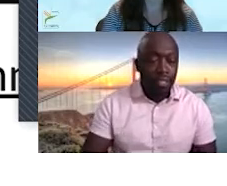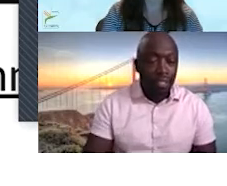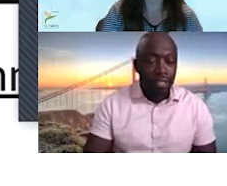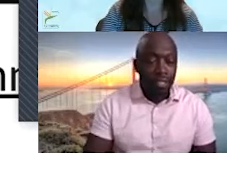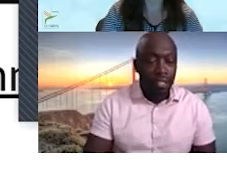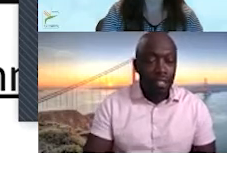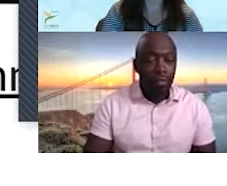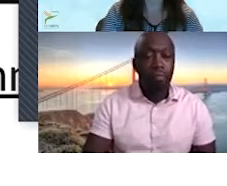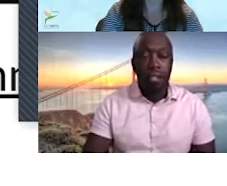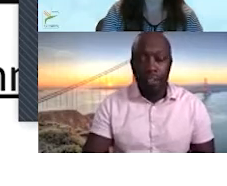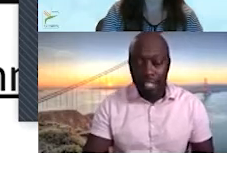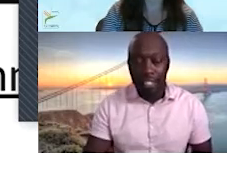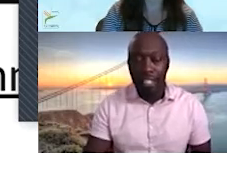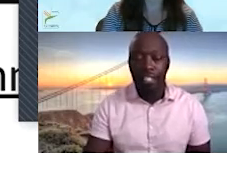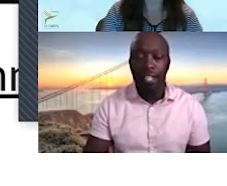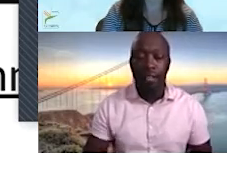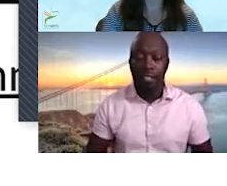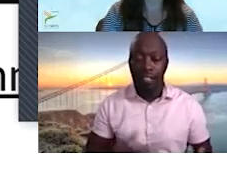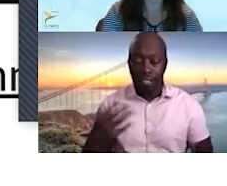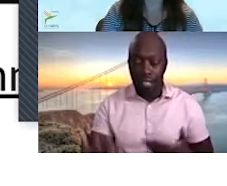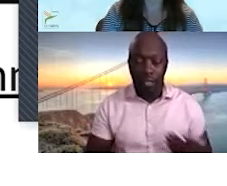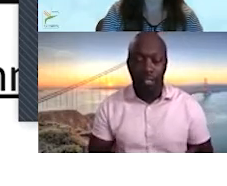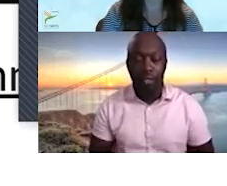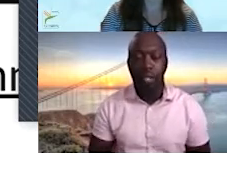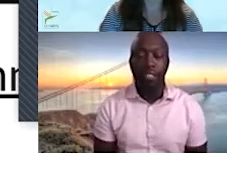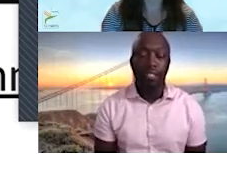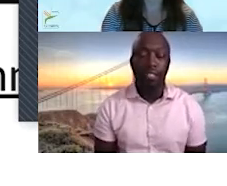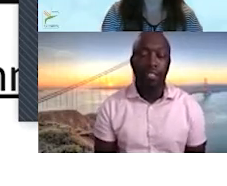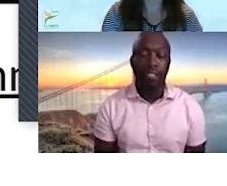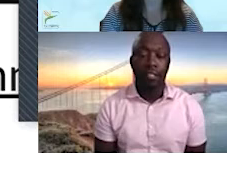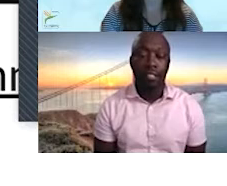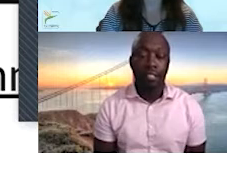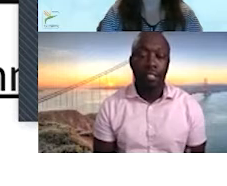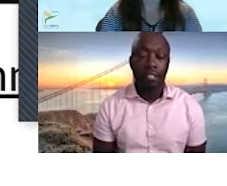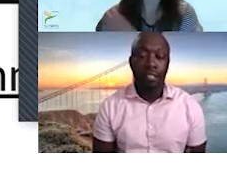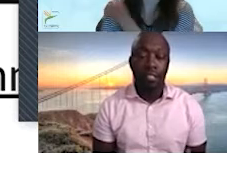And we're mirroring our little ones.